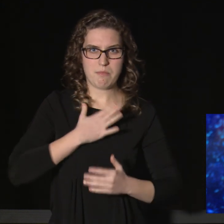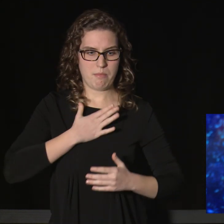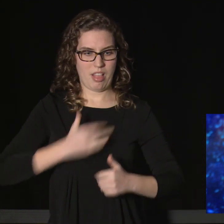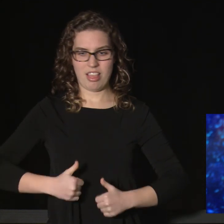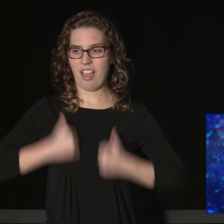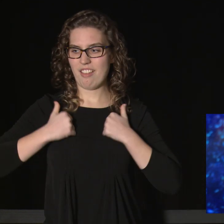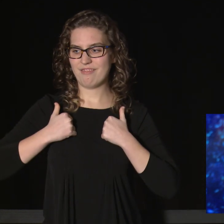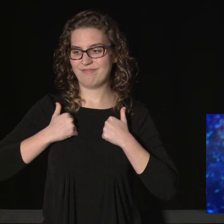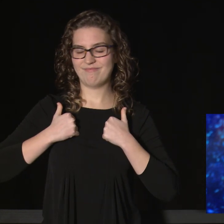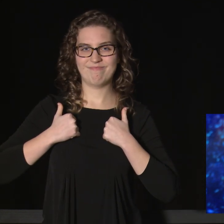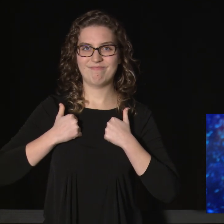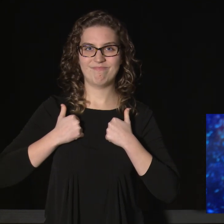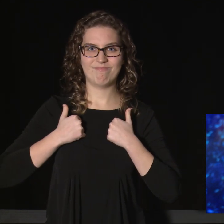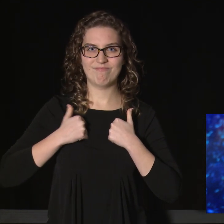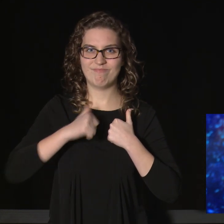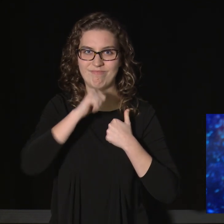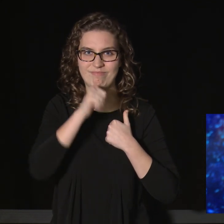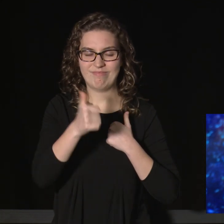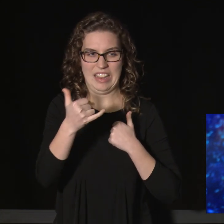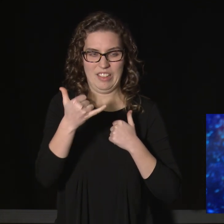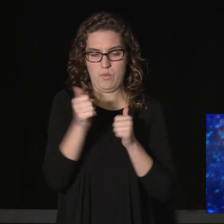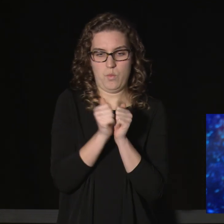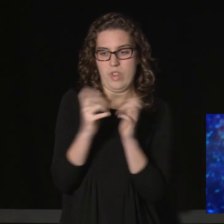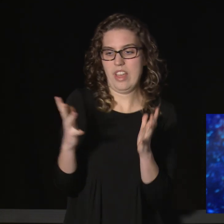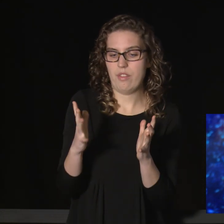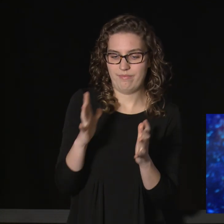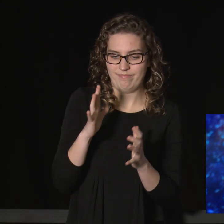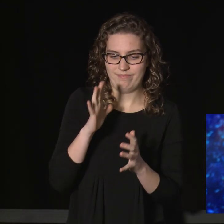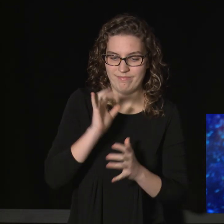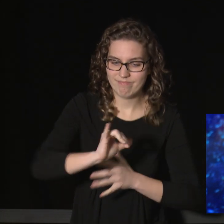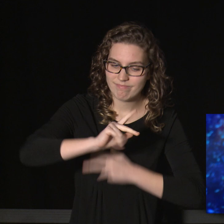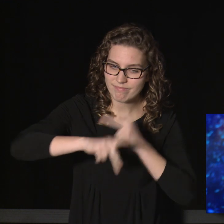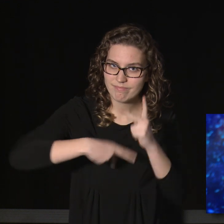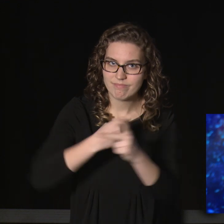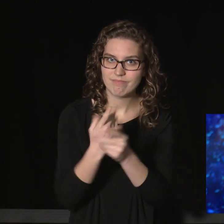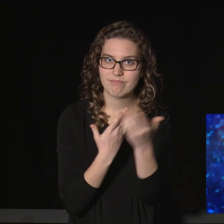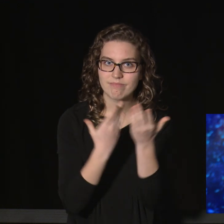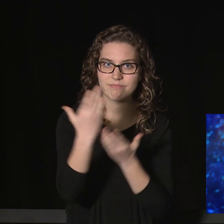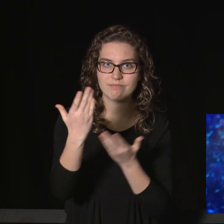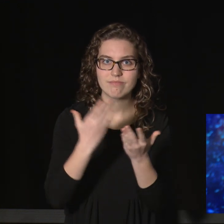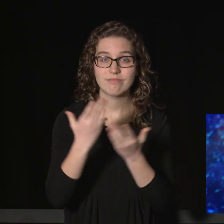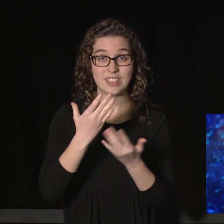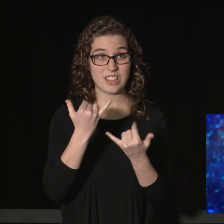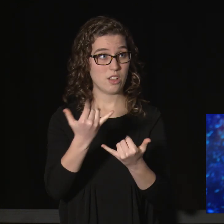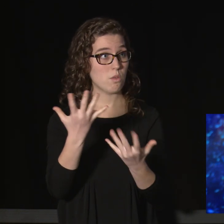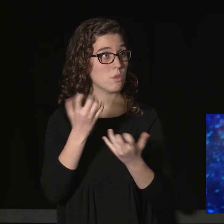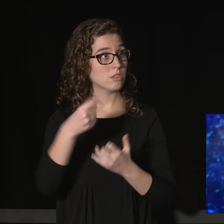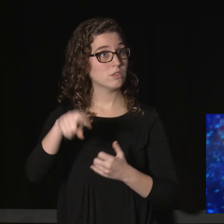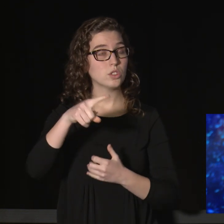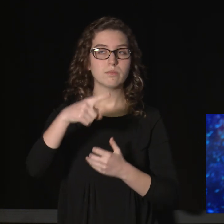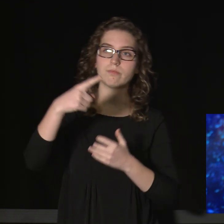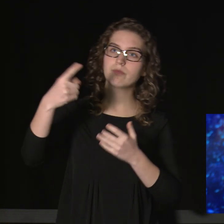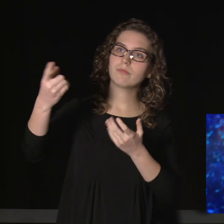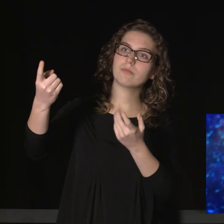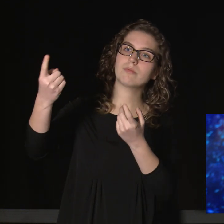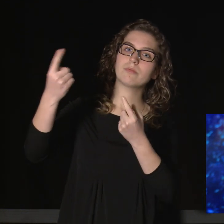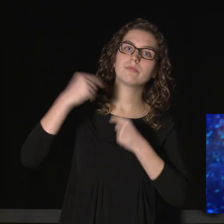exposed without this type of service. Now I want to ask you to come down front.